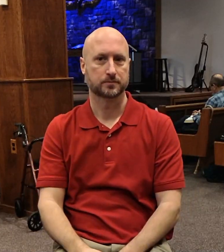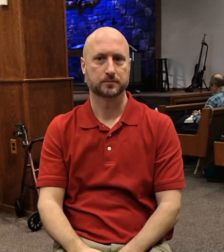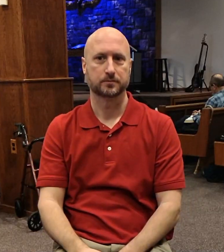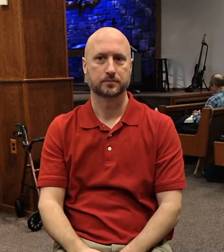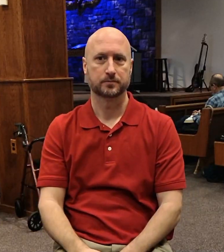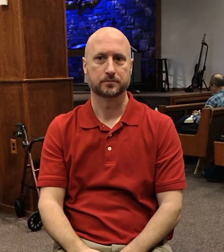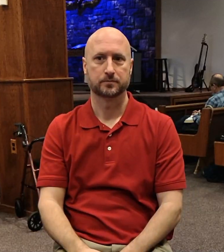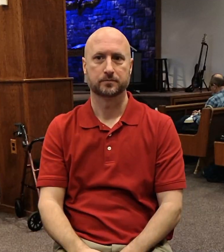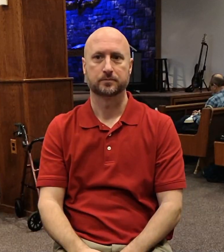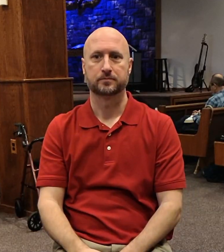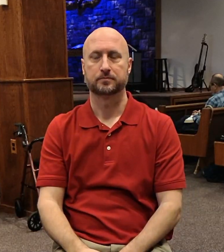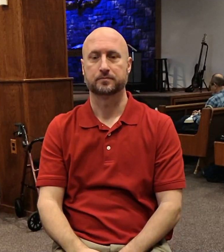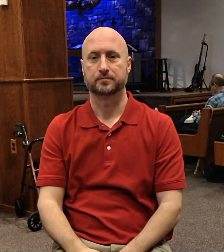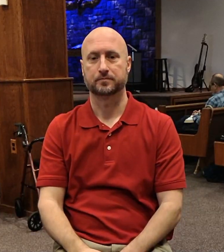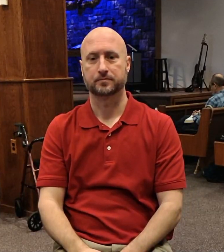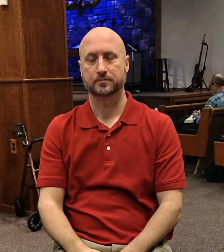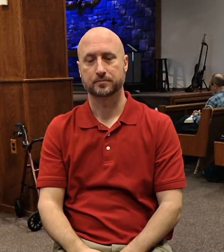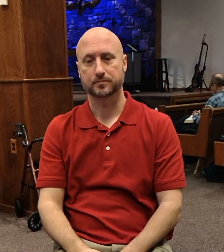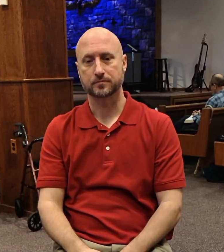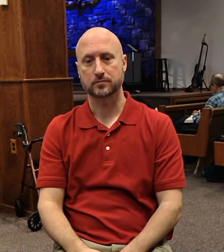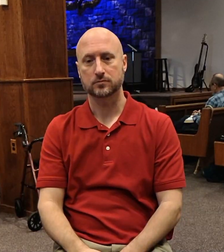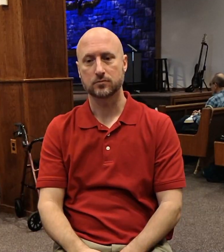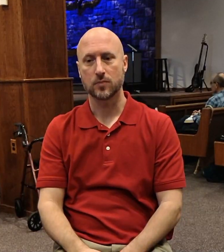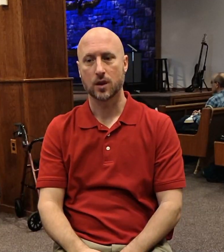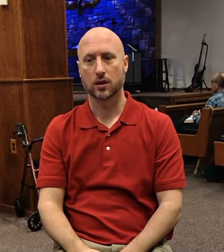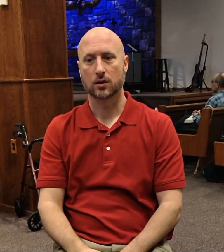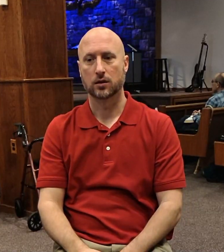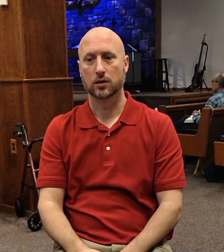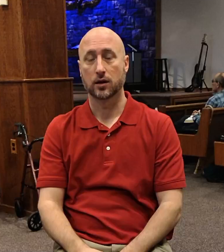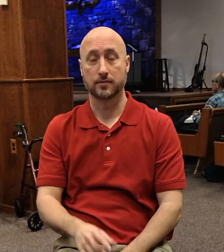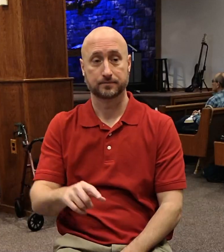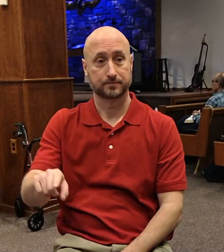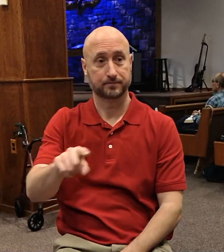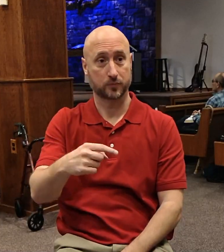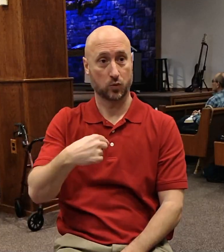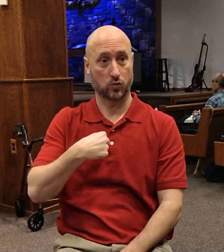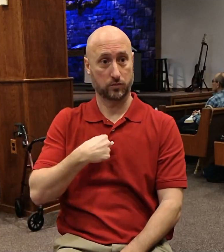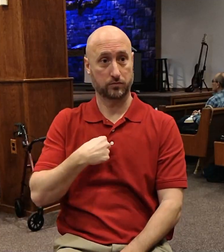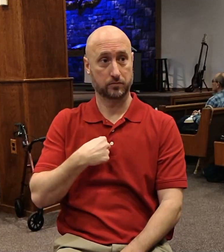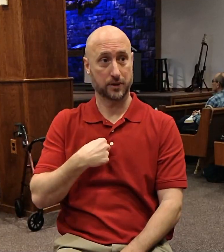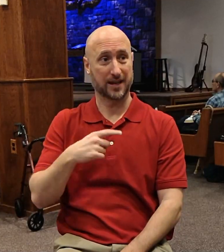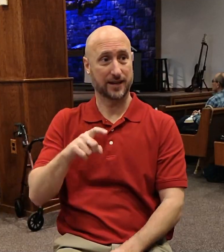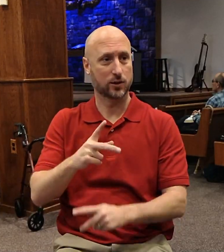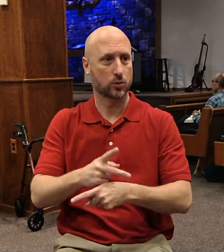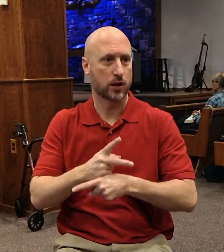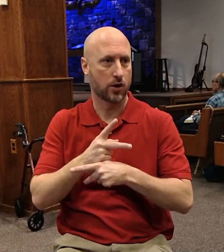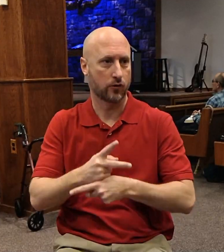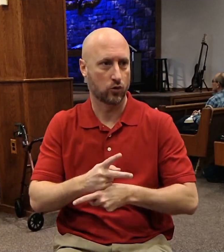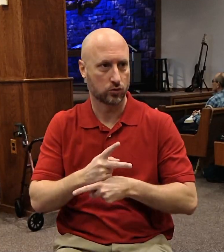And there's something that you and I have to be careful of because Jesus,